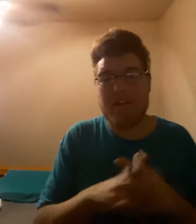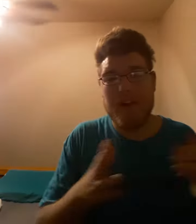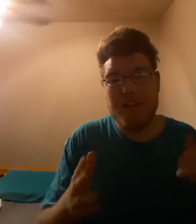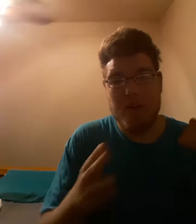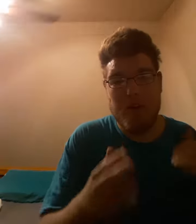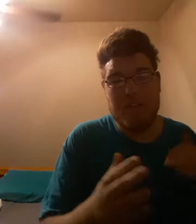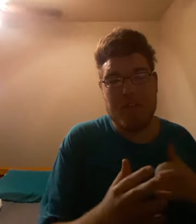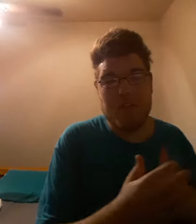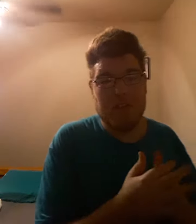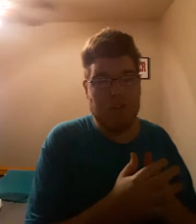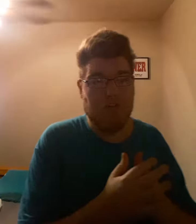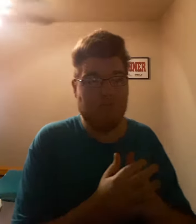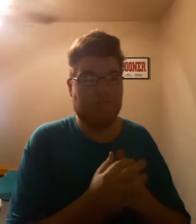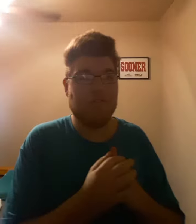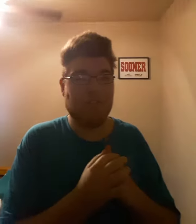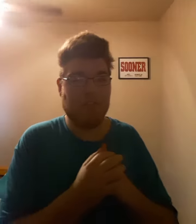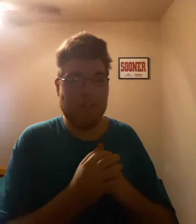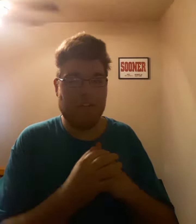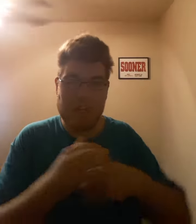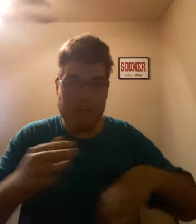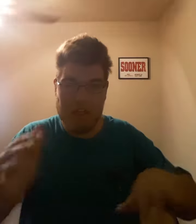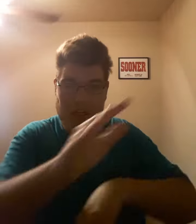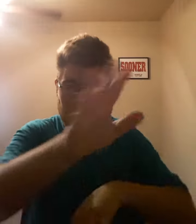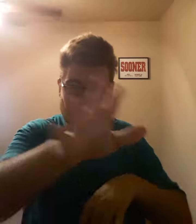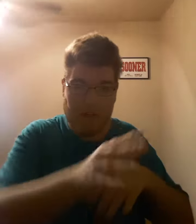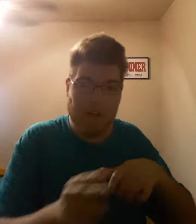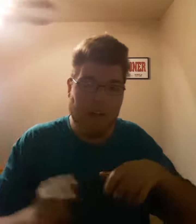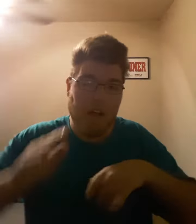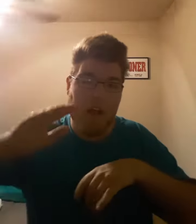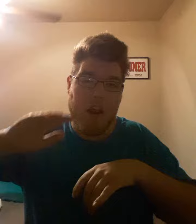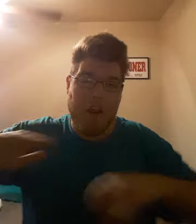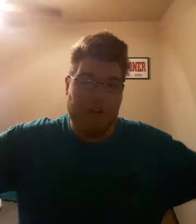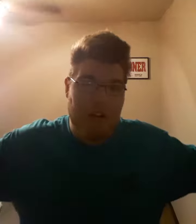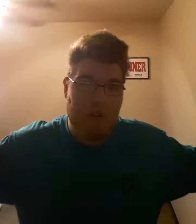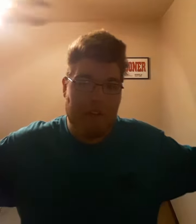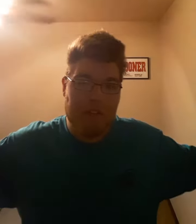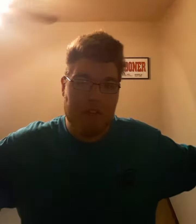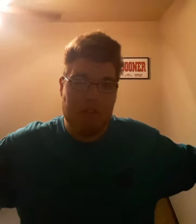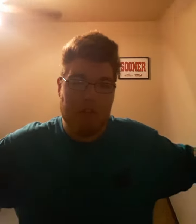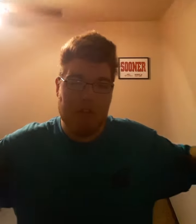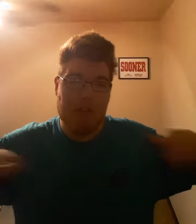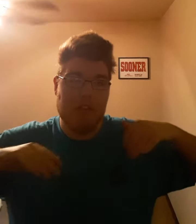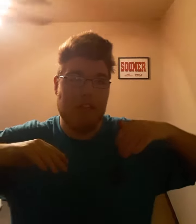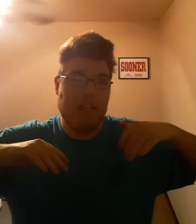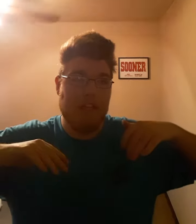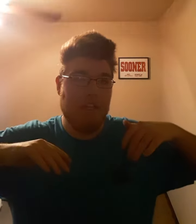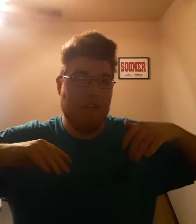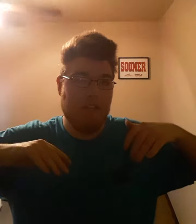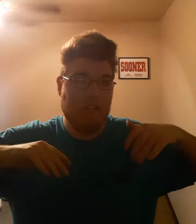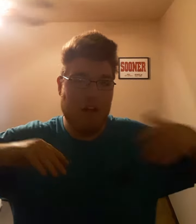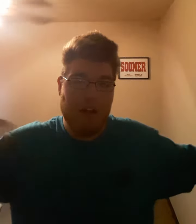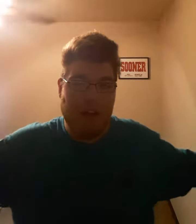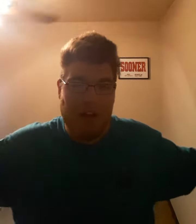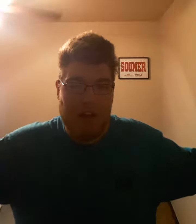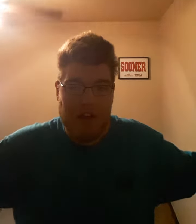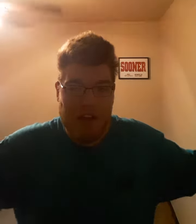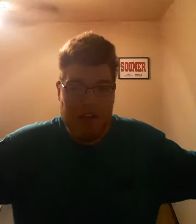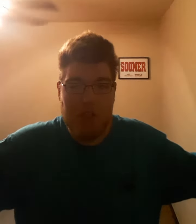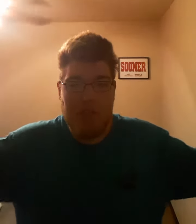I don't have a schedule, I'm talking to everybody. If I don't have a schedule, then I just